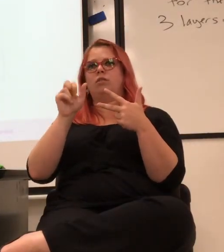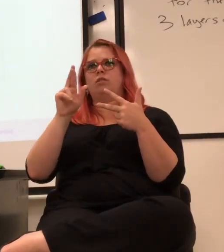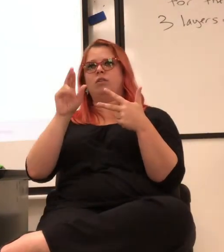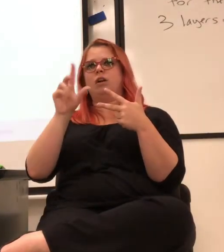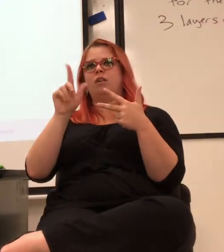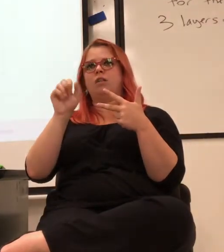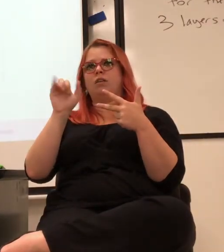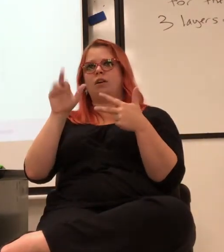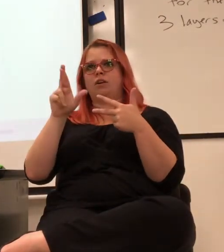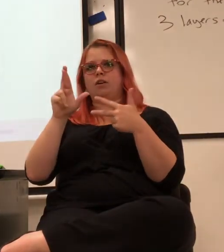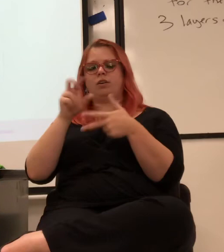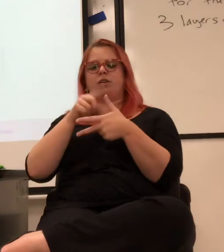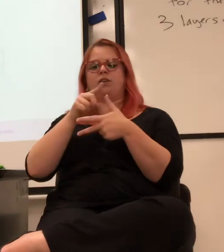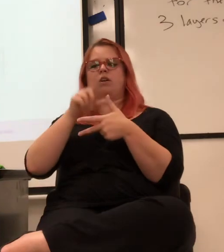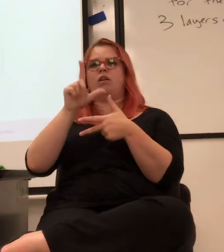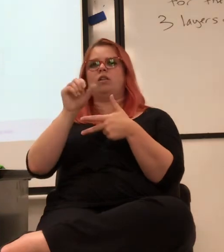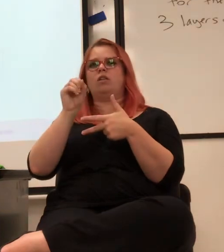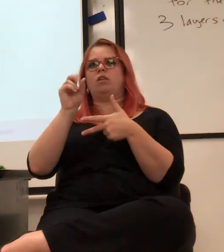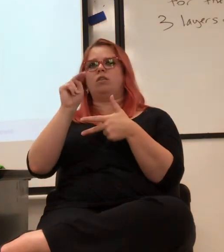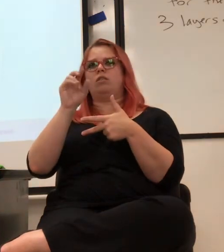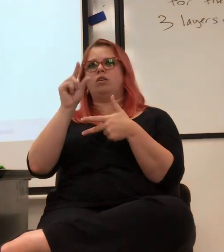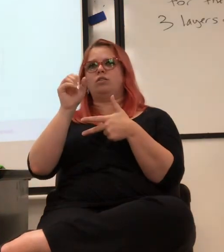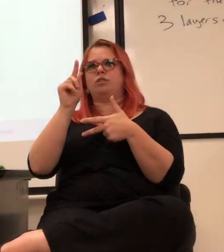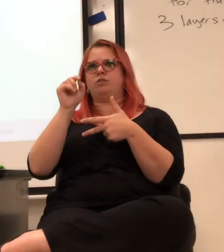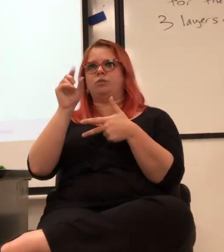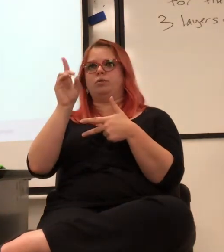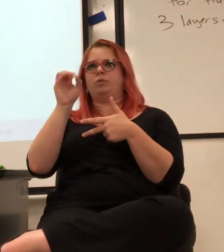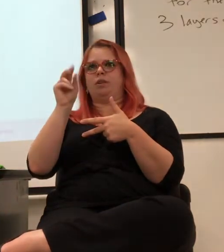and you have longitudinal.